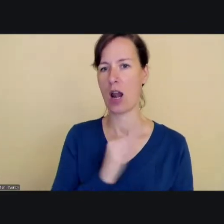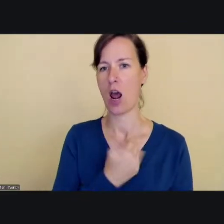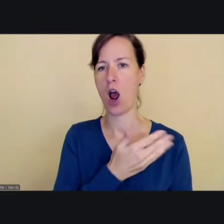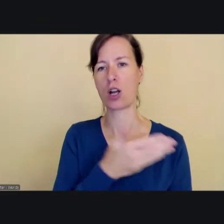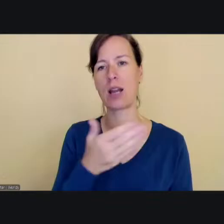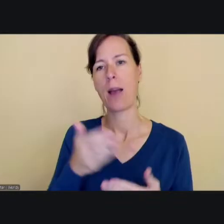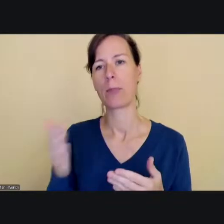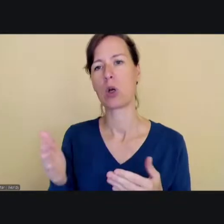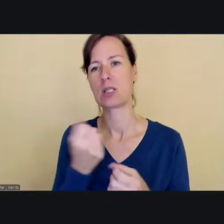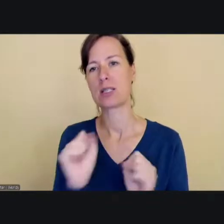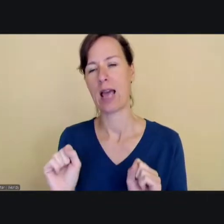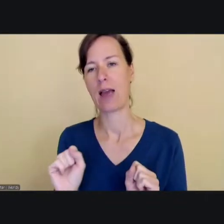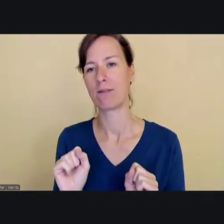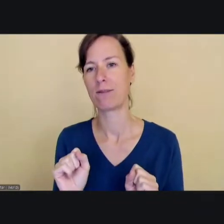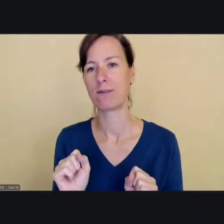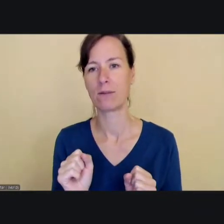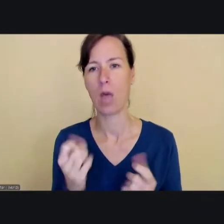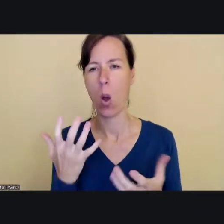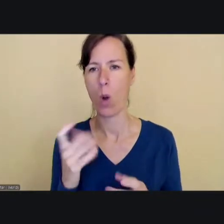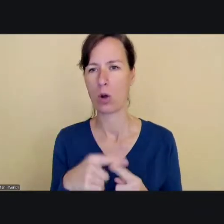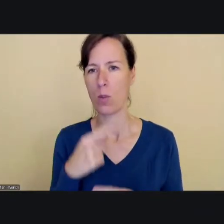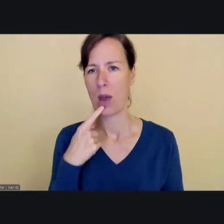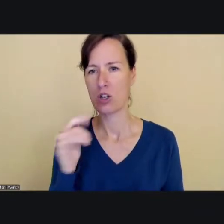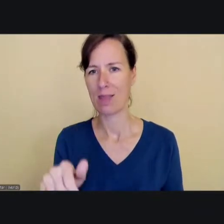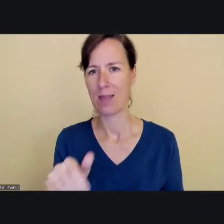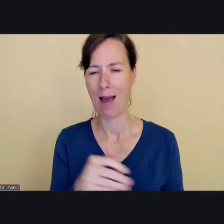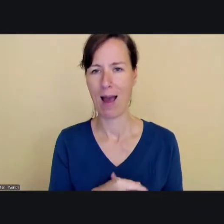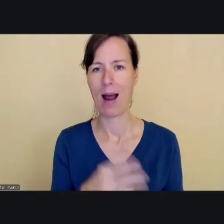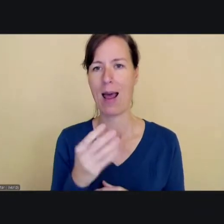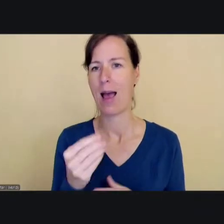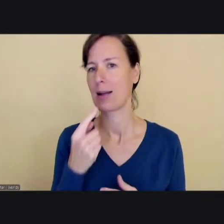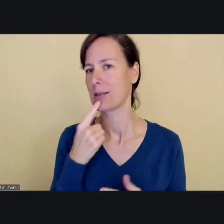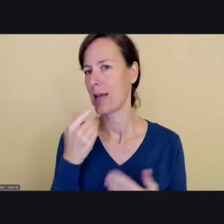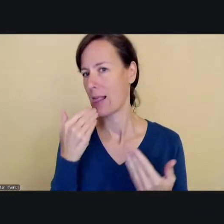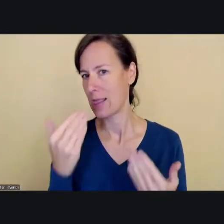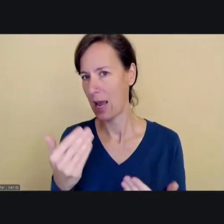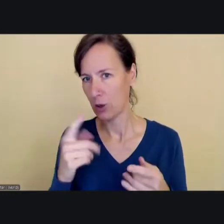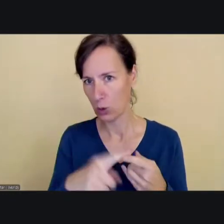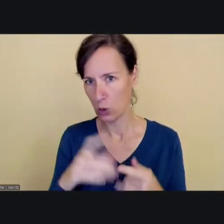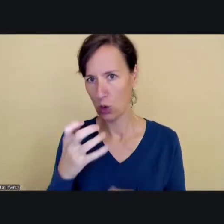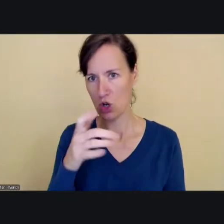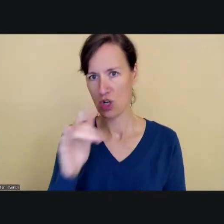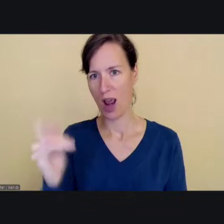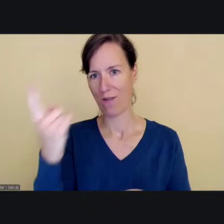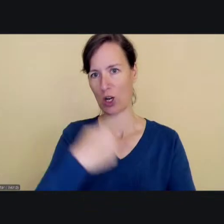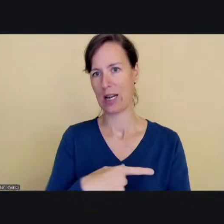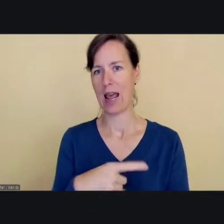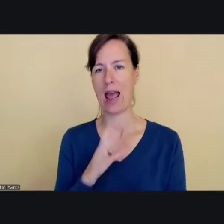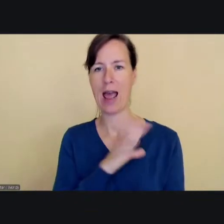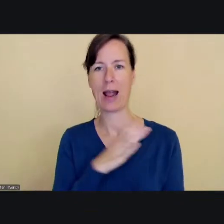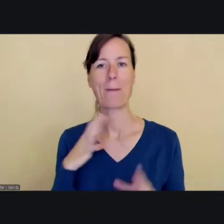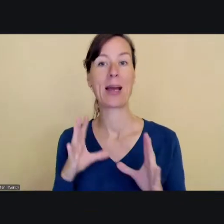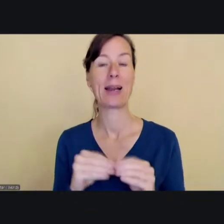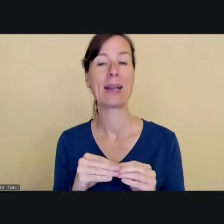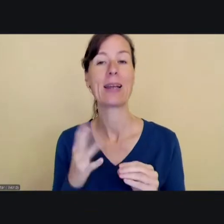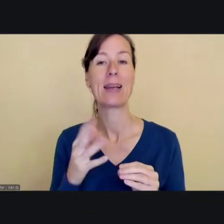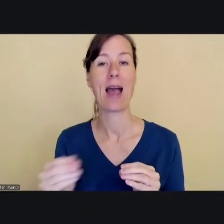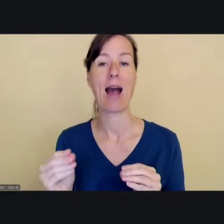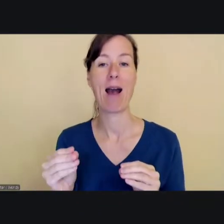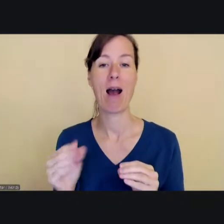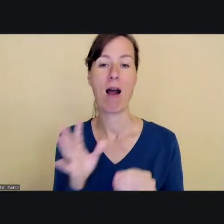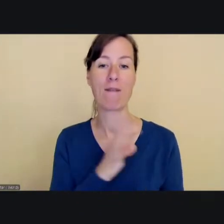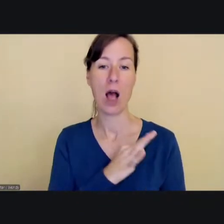just wanted to mention that, and then just say thank you to Cheverly Day Committee as well as all the volunteers. Saturday